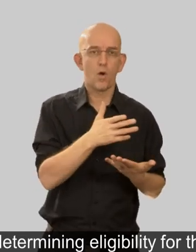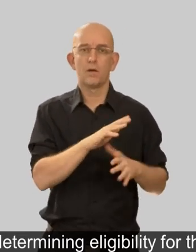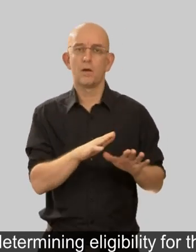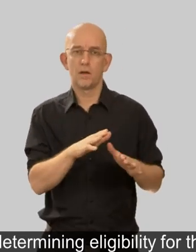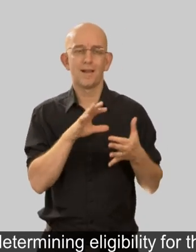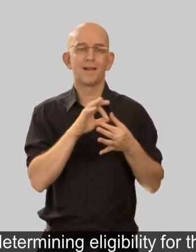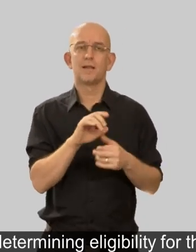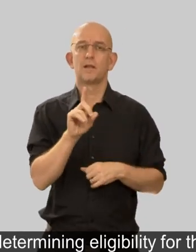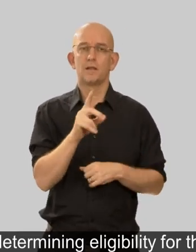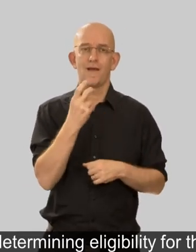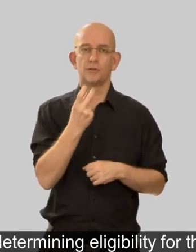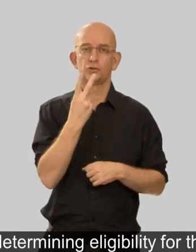and mobility components